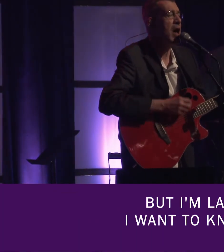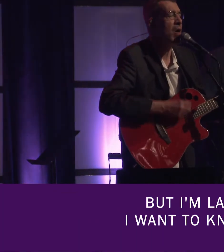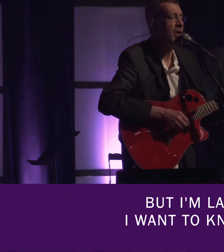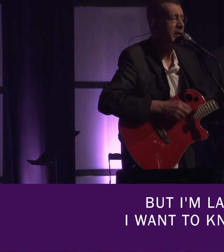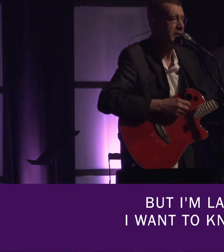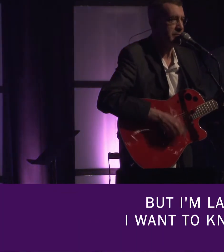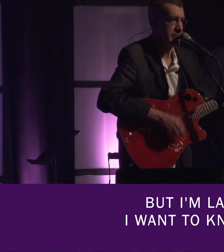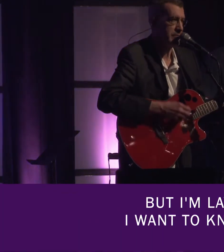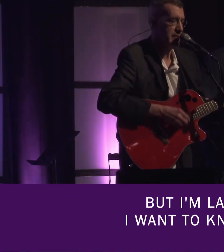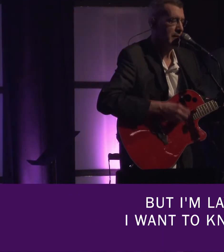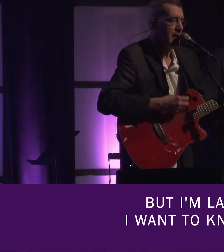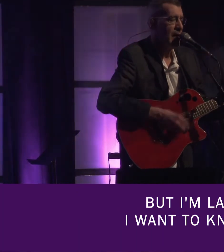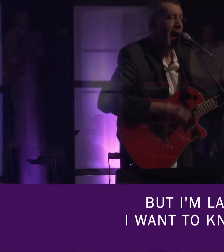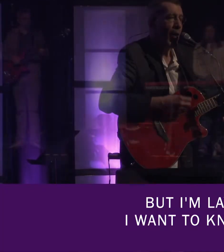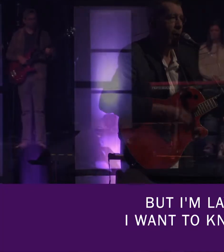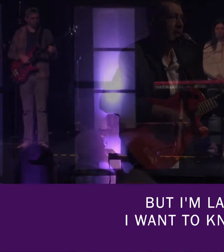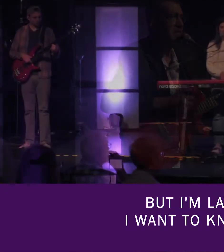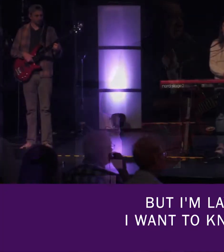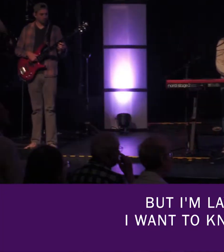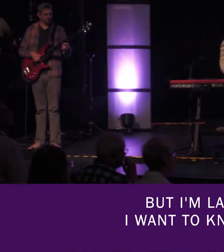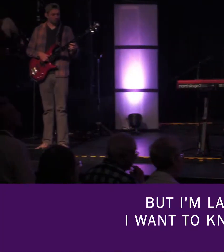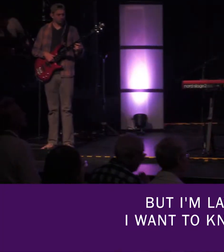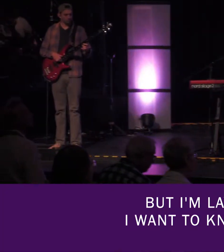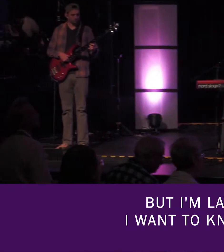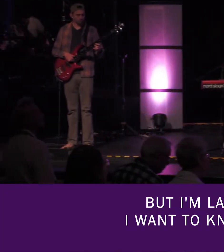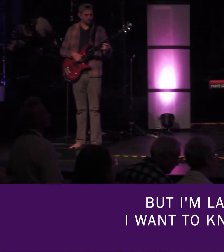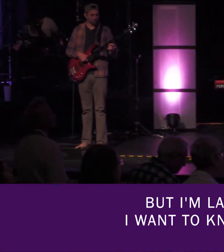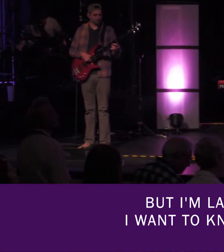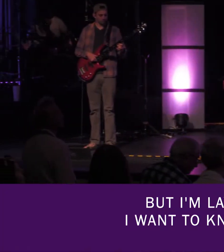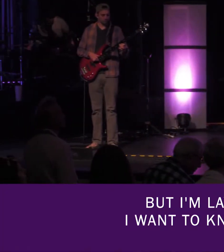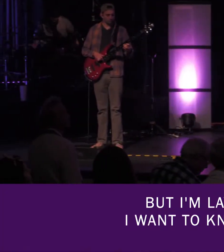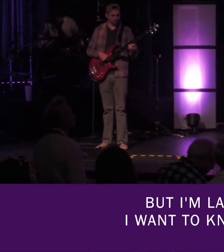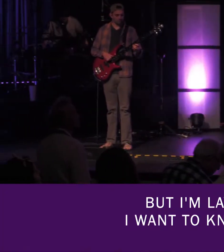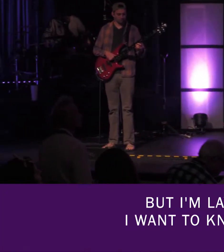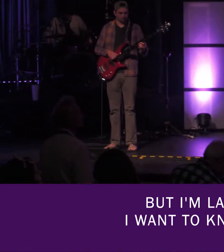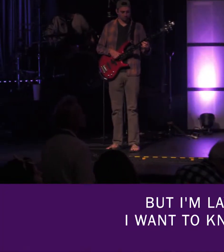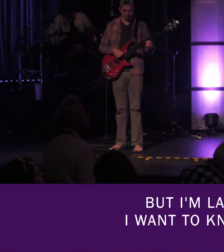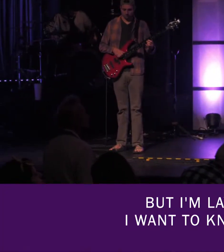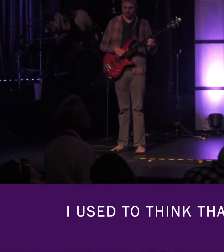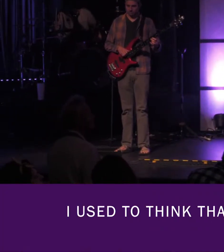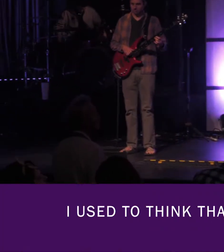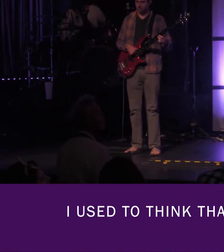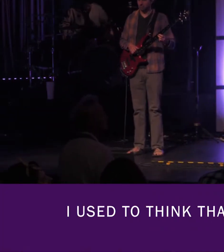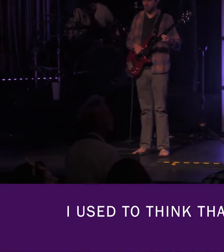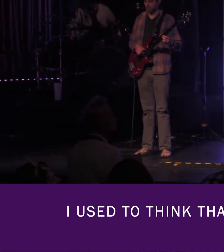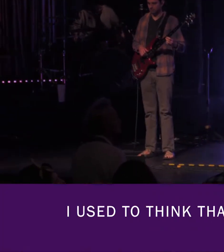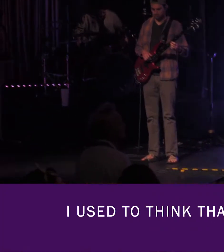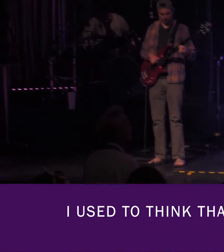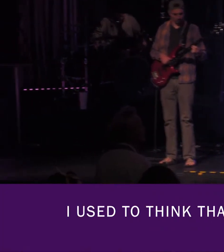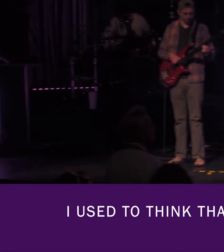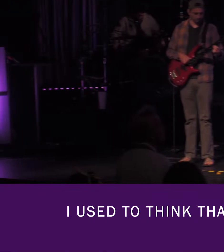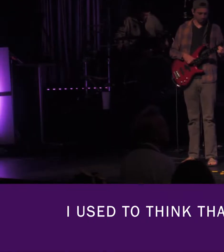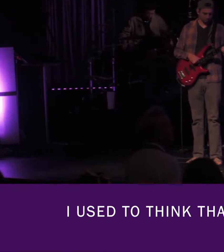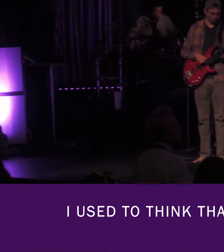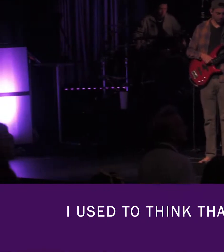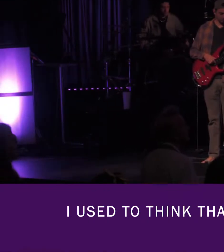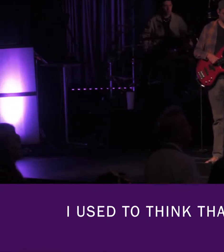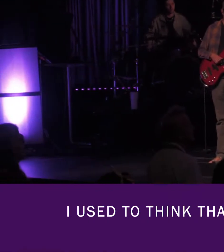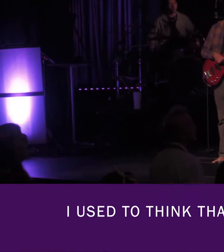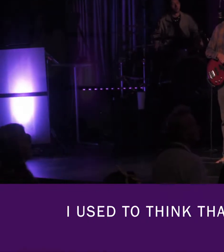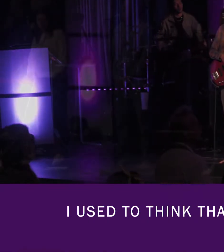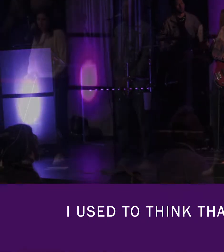laying down. I want to know you, Lord. I used to